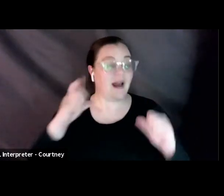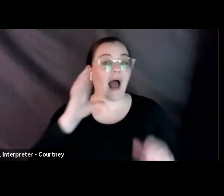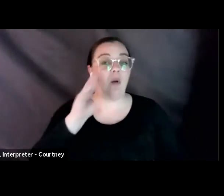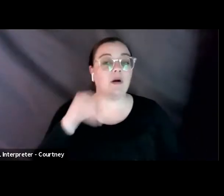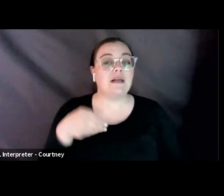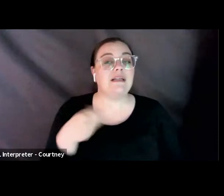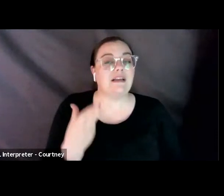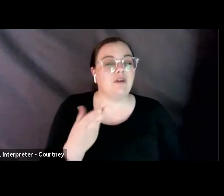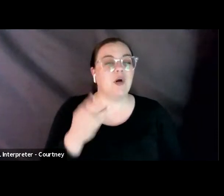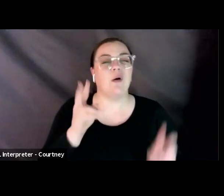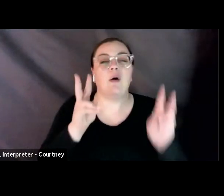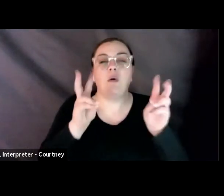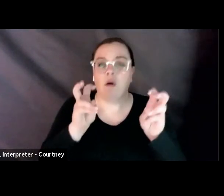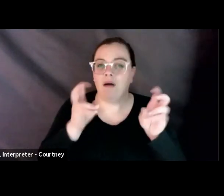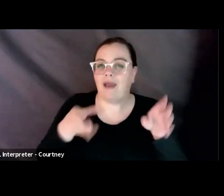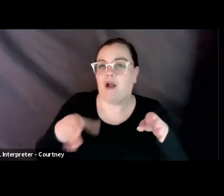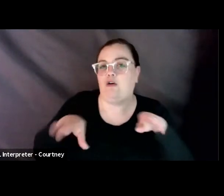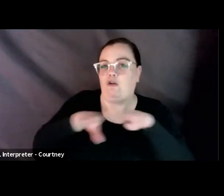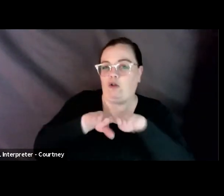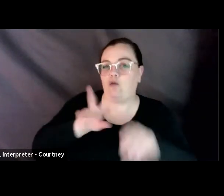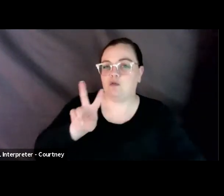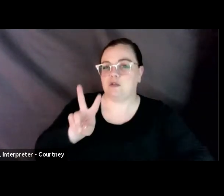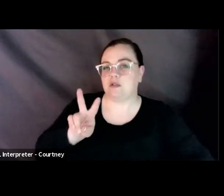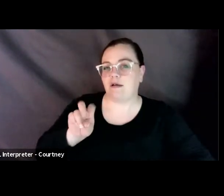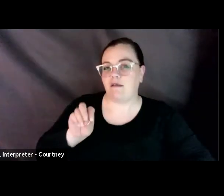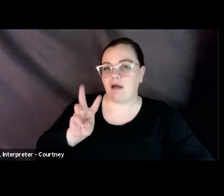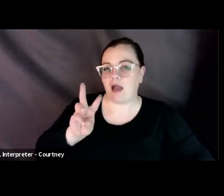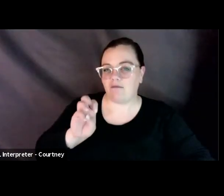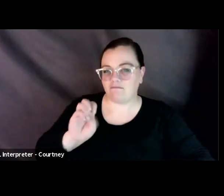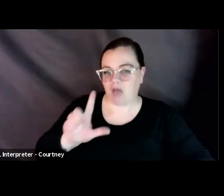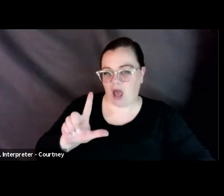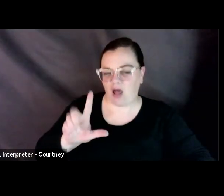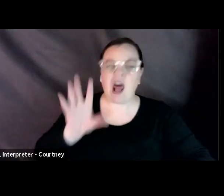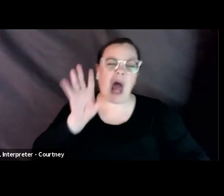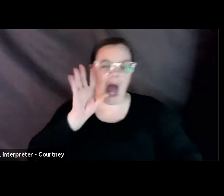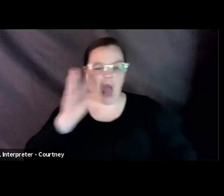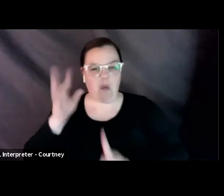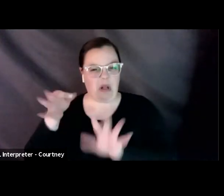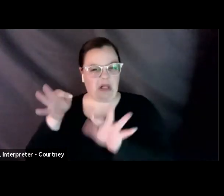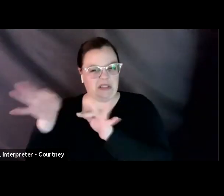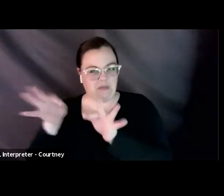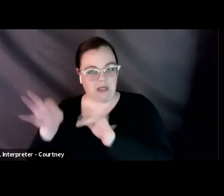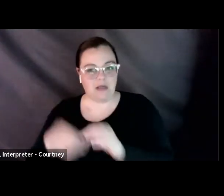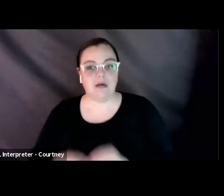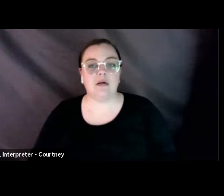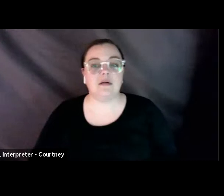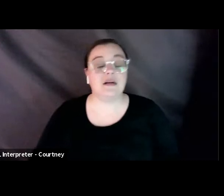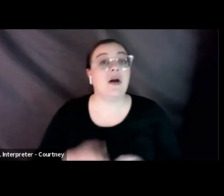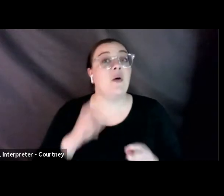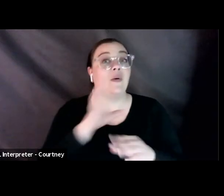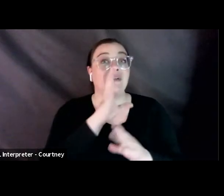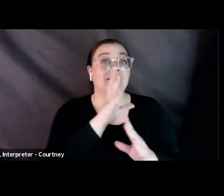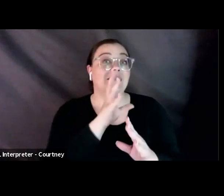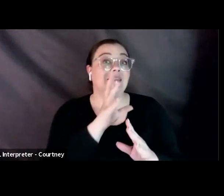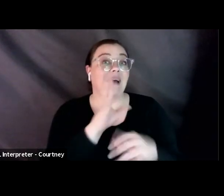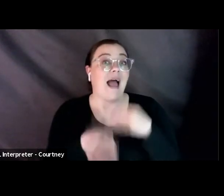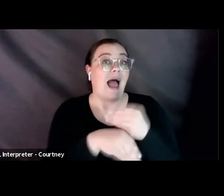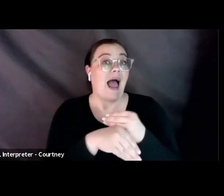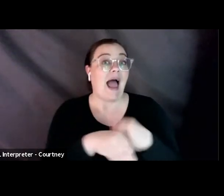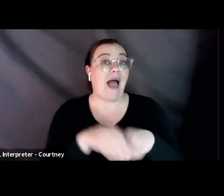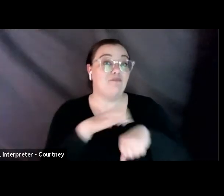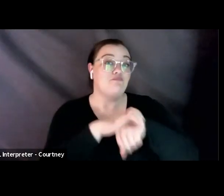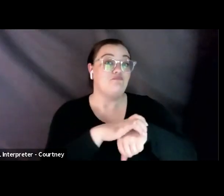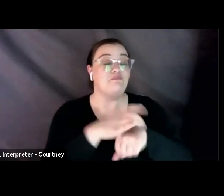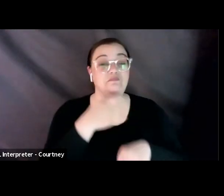I'll explain what that is soon, with a British accent, right? So I don't want you to go, ma,